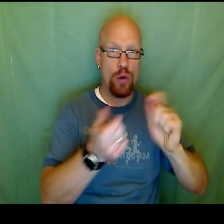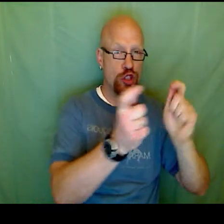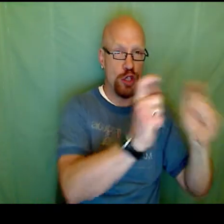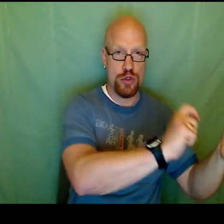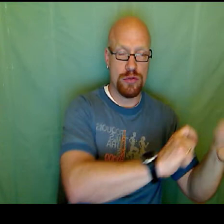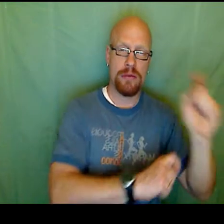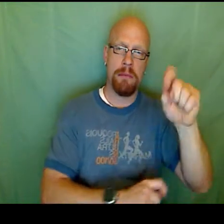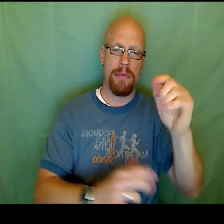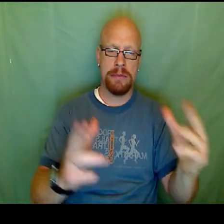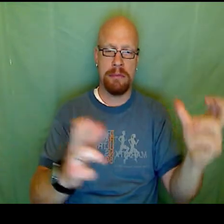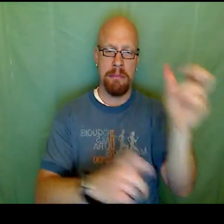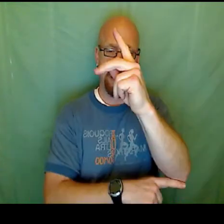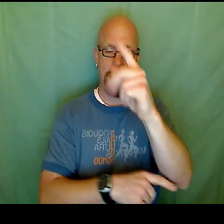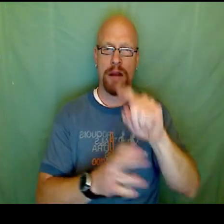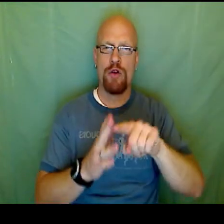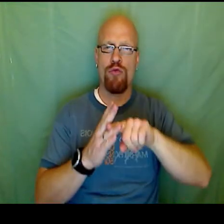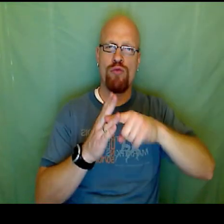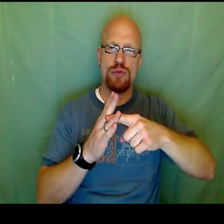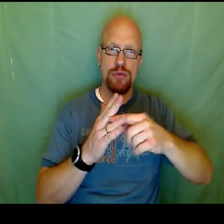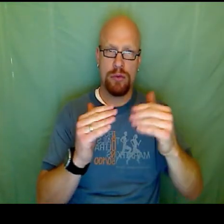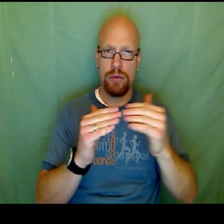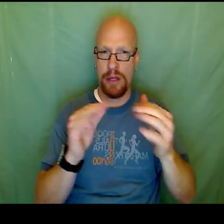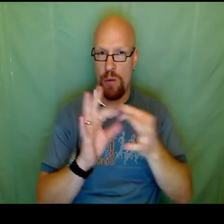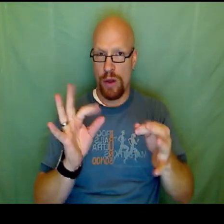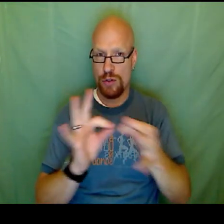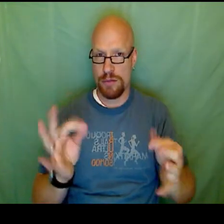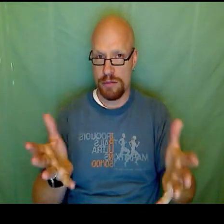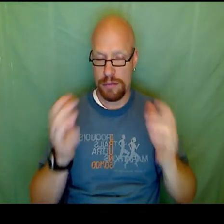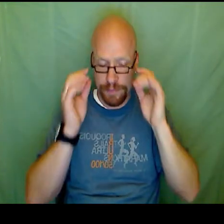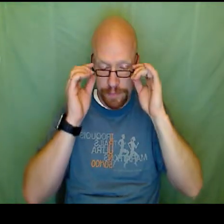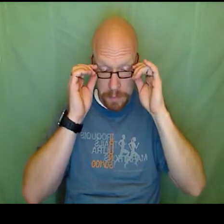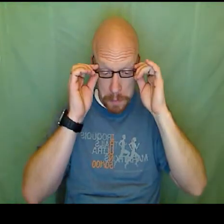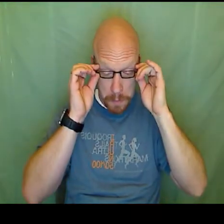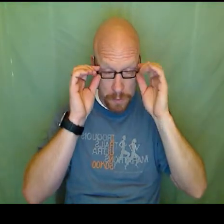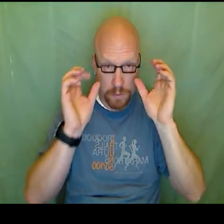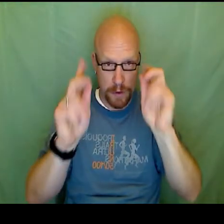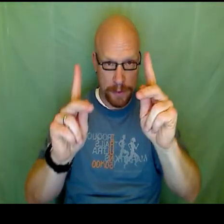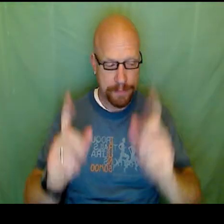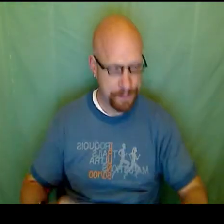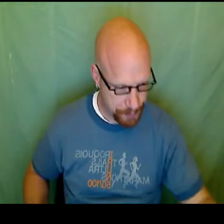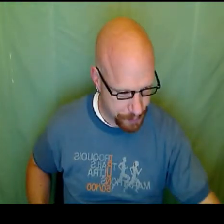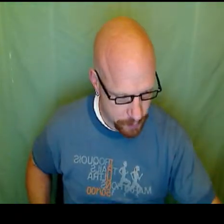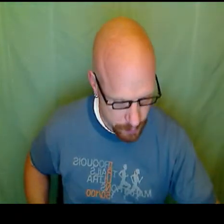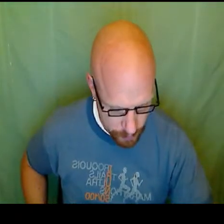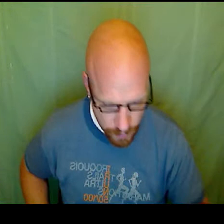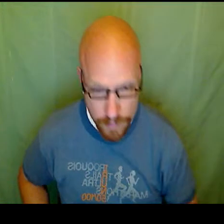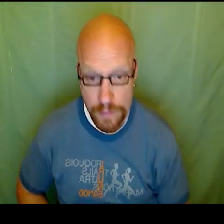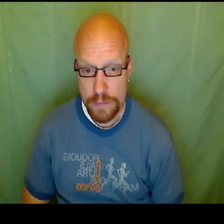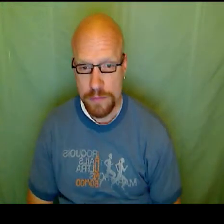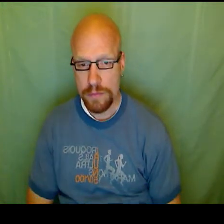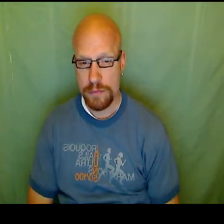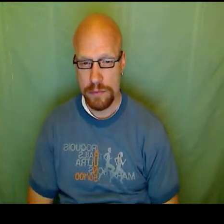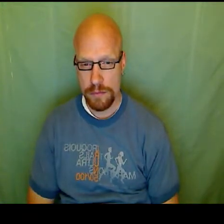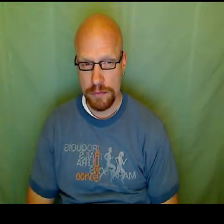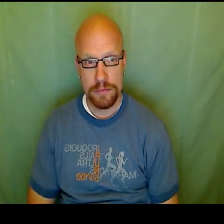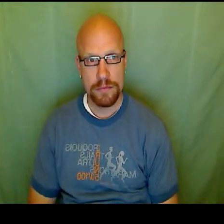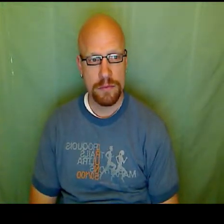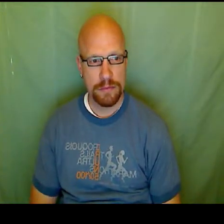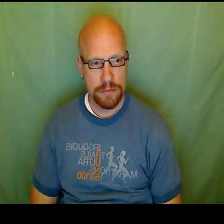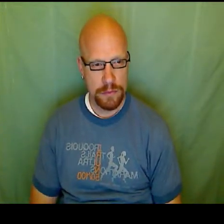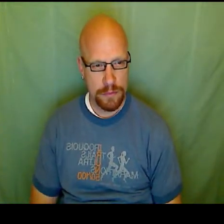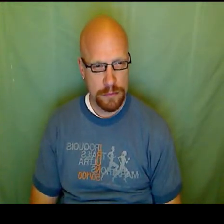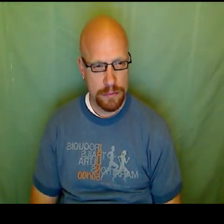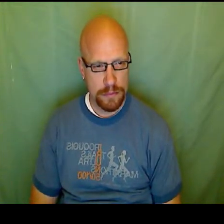seems easier. Now understand, you have to substitute it into the original equation, not the equation